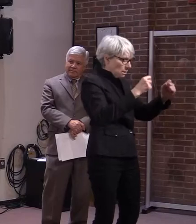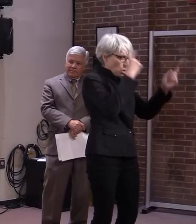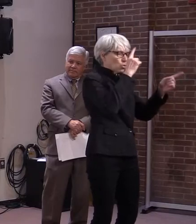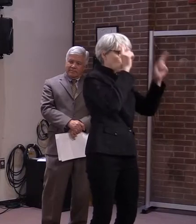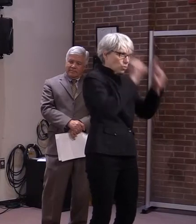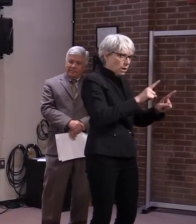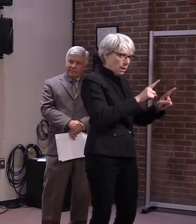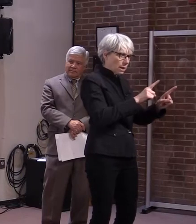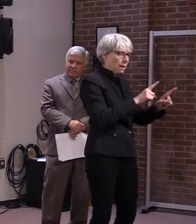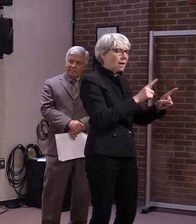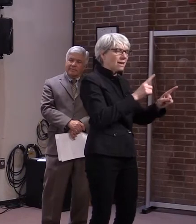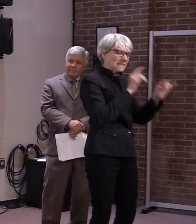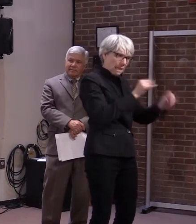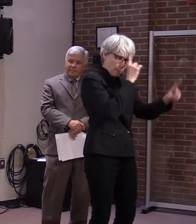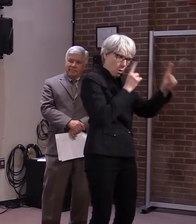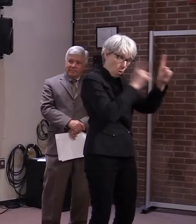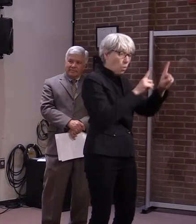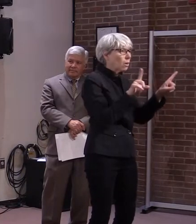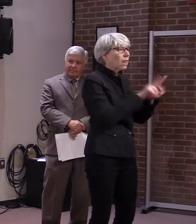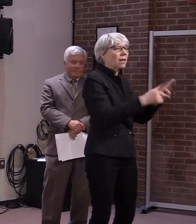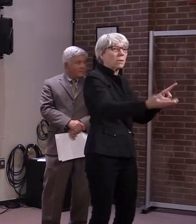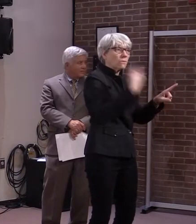again and a path forward.